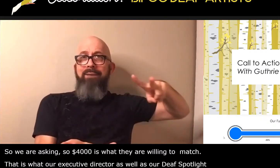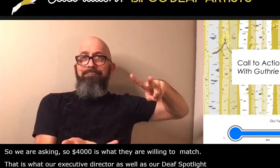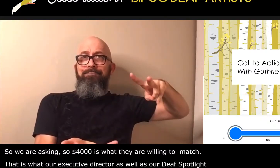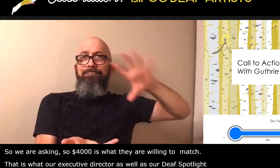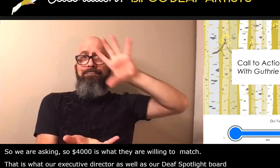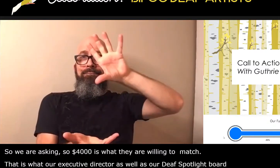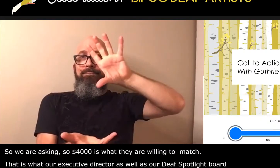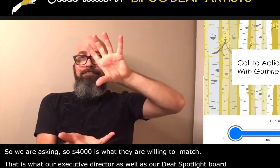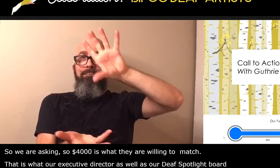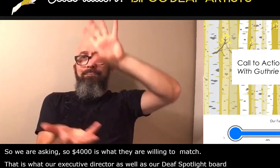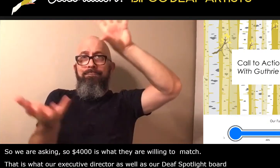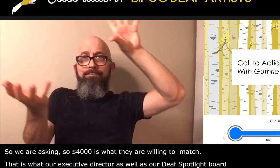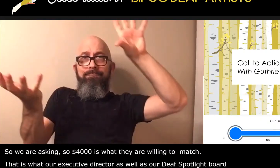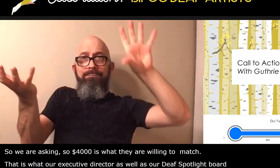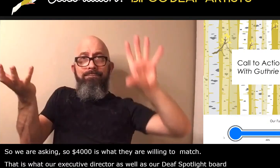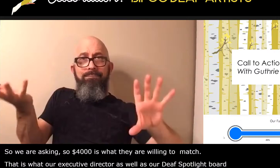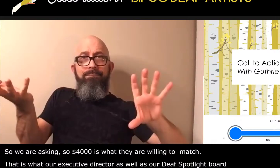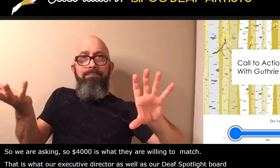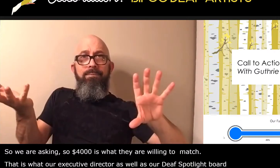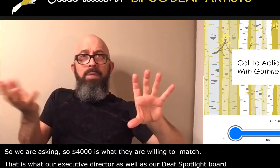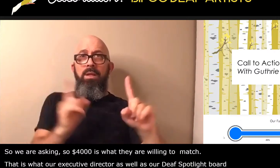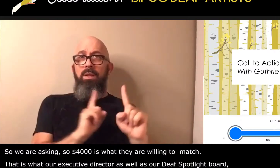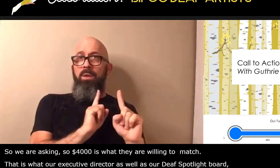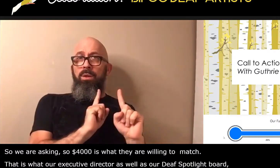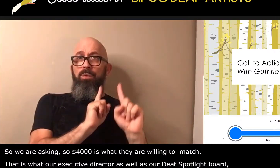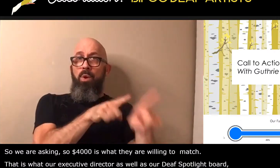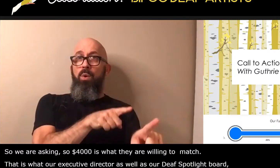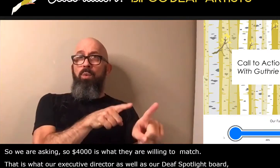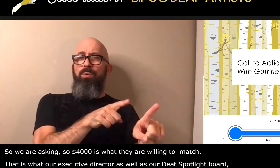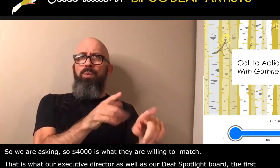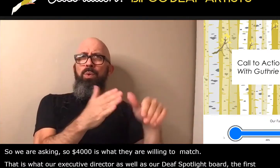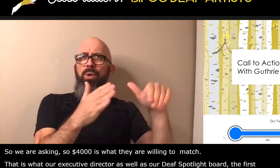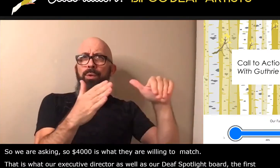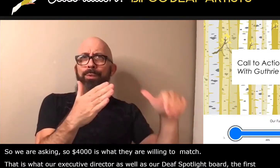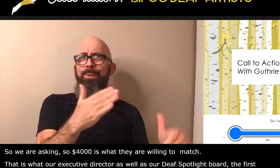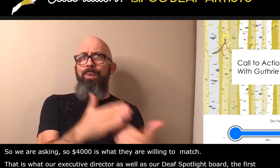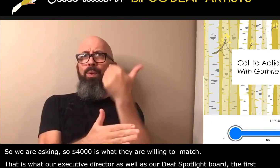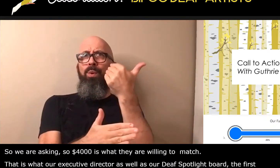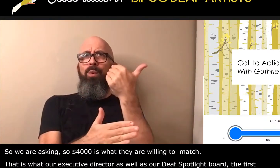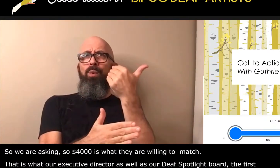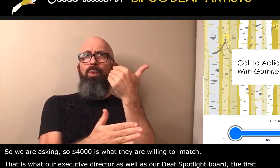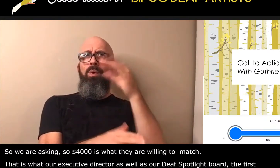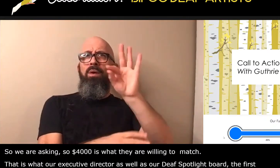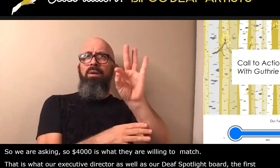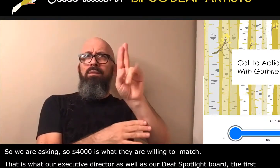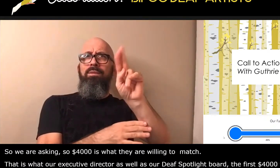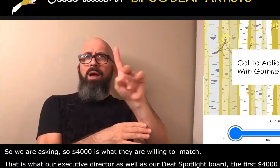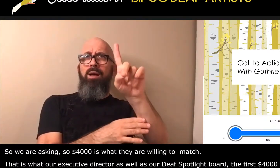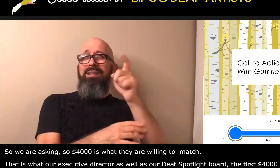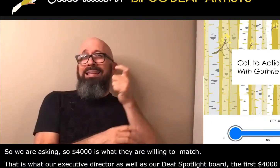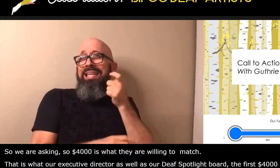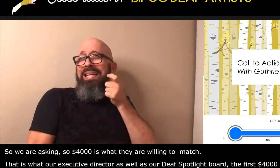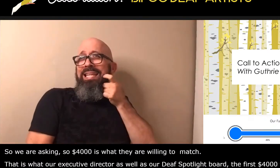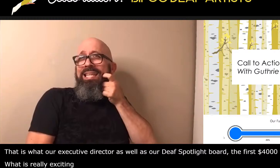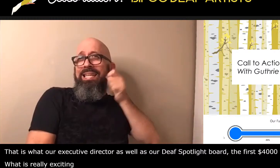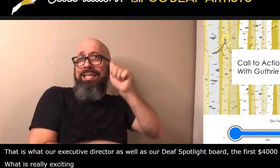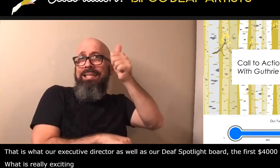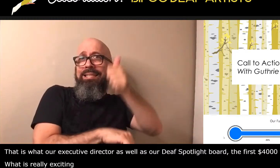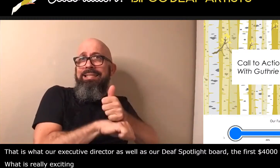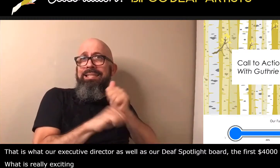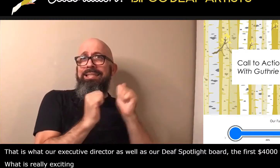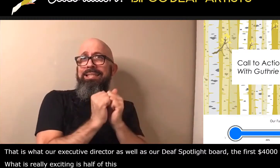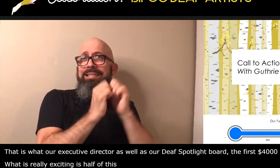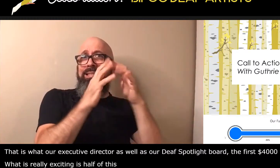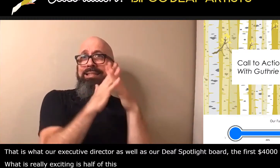And the first $4,000 will be matched. What's really exciting is half of this amount will be set